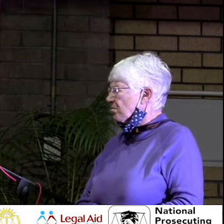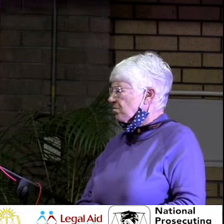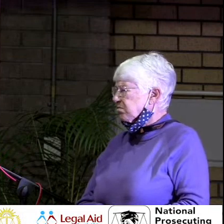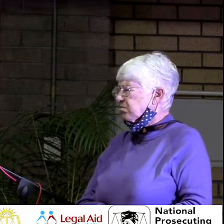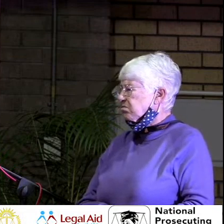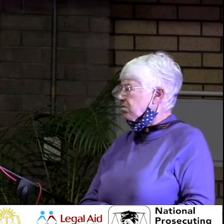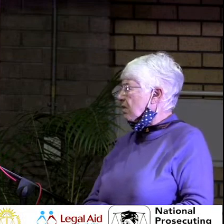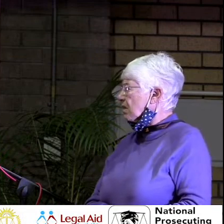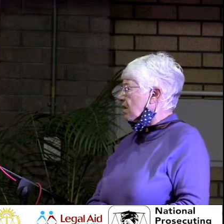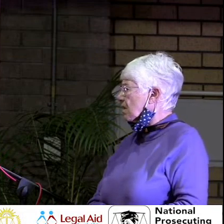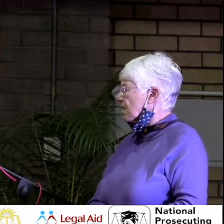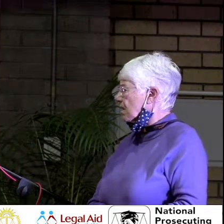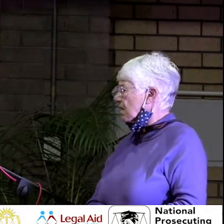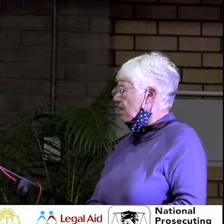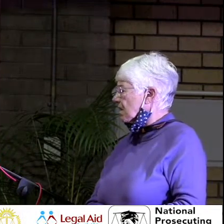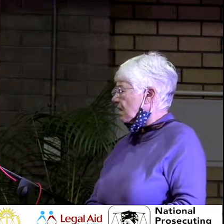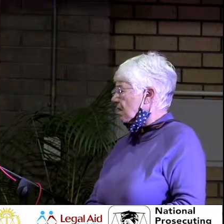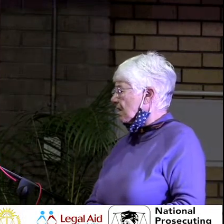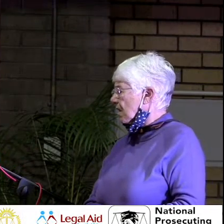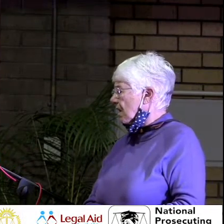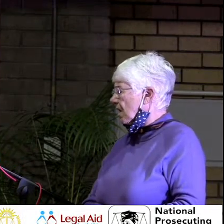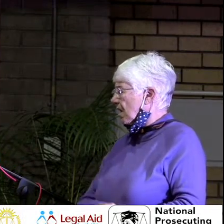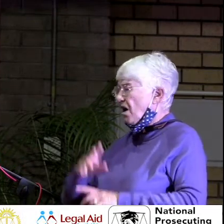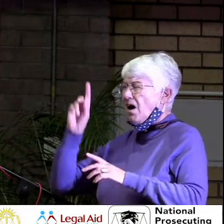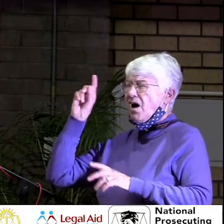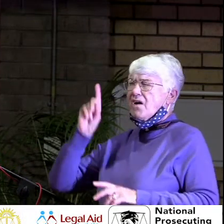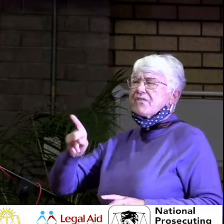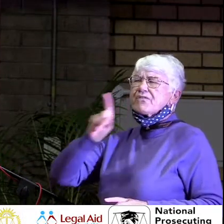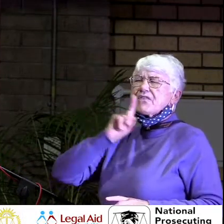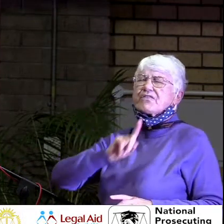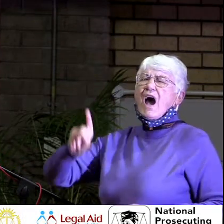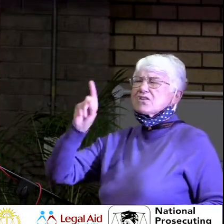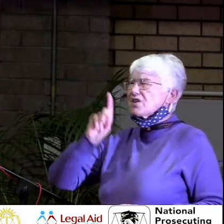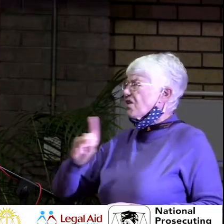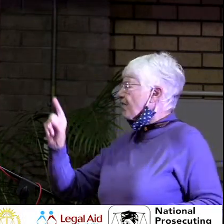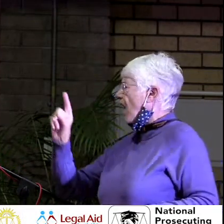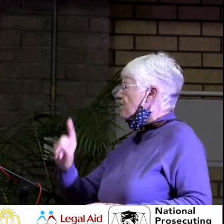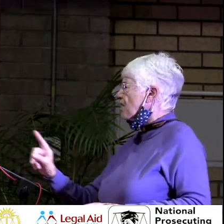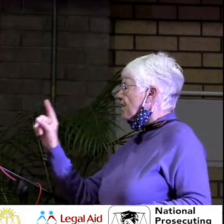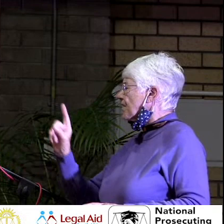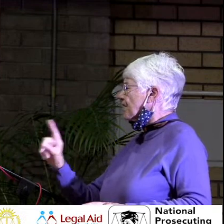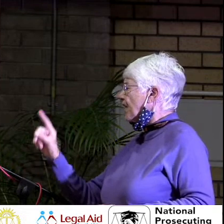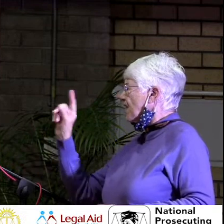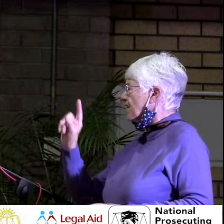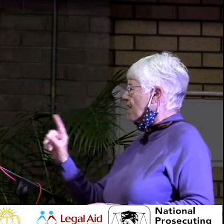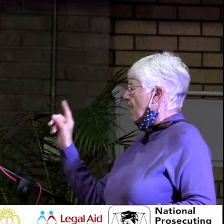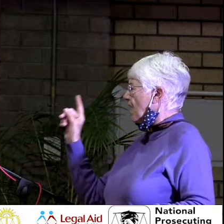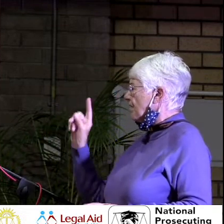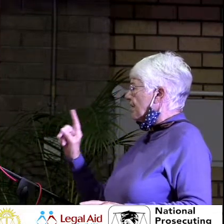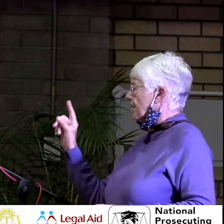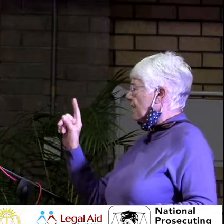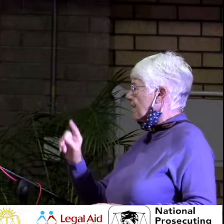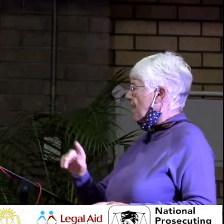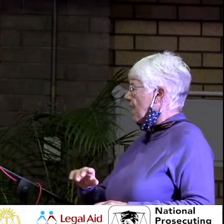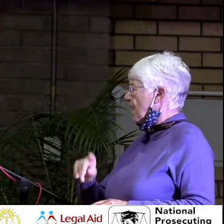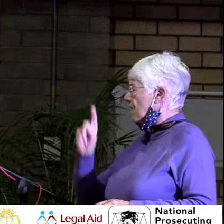45,606, only the male. And then the total is